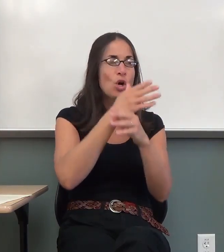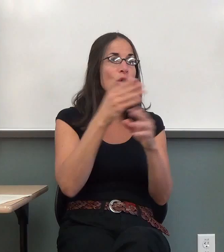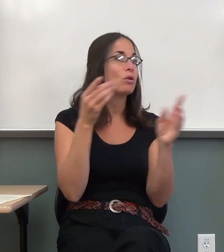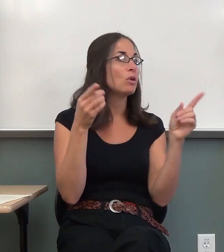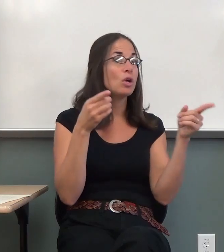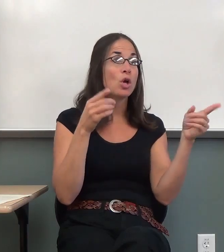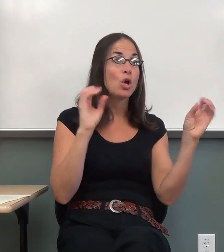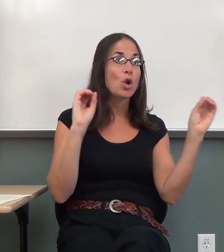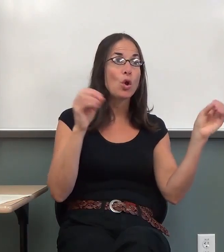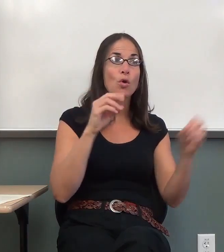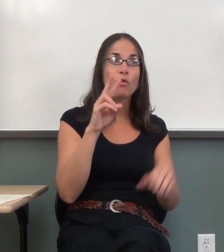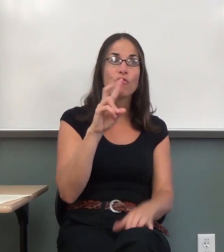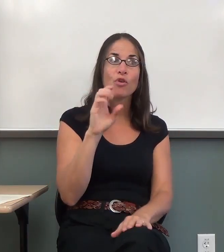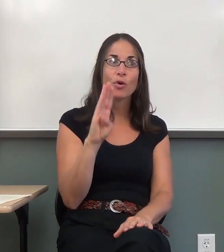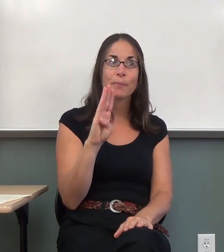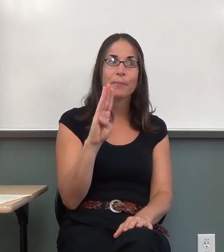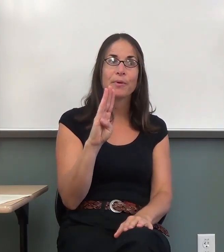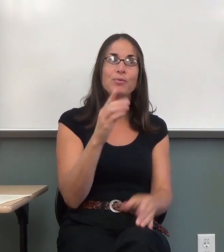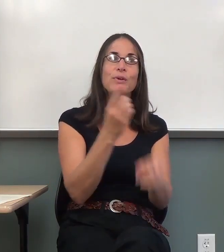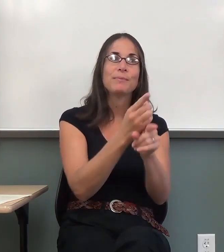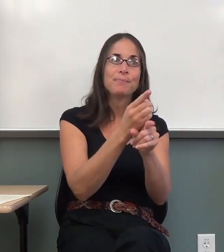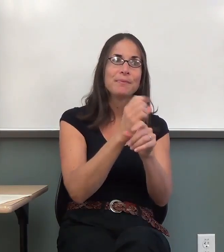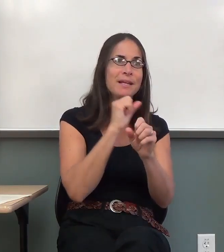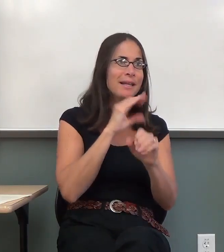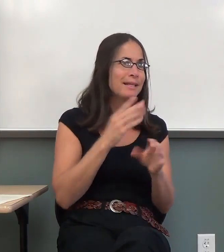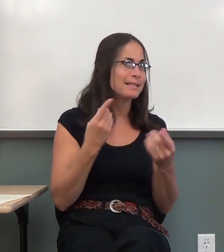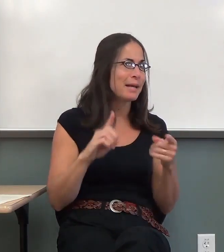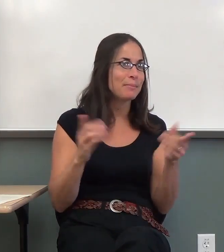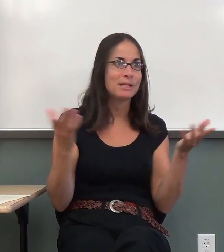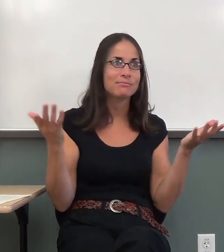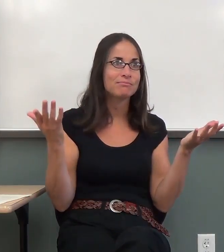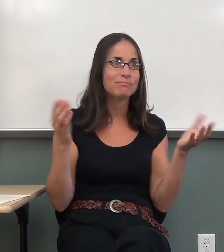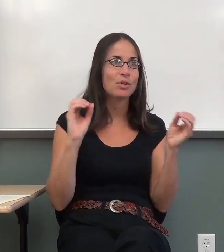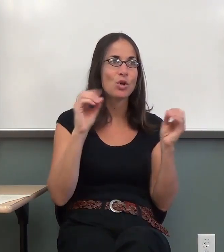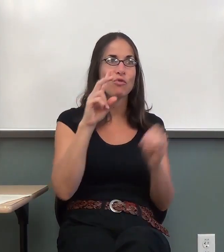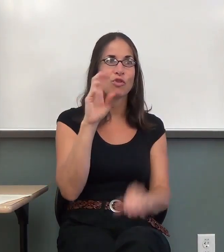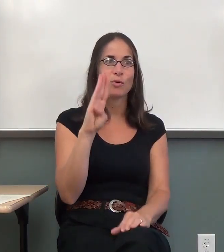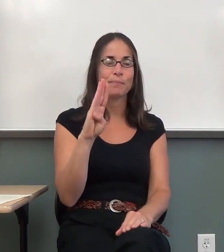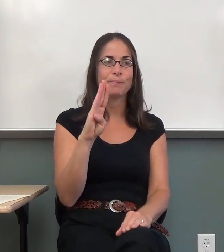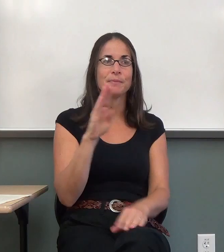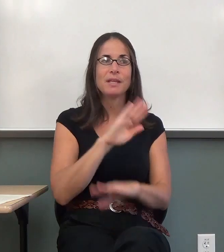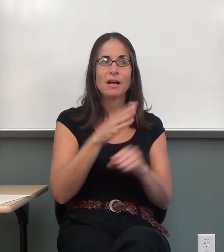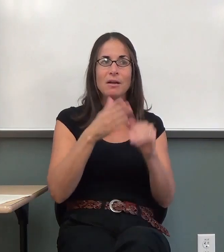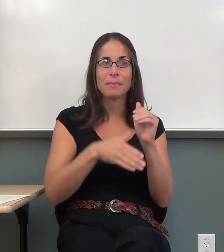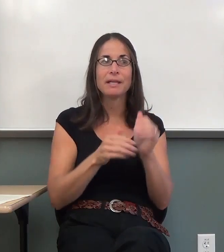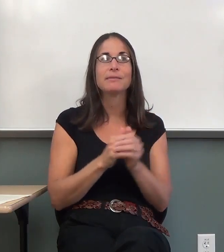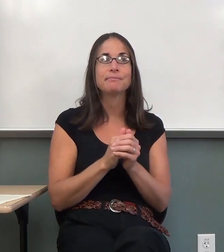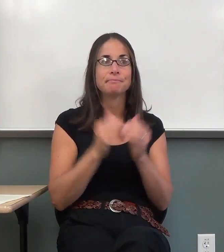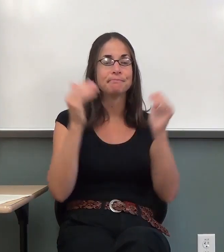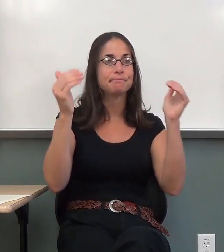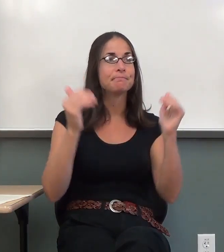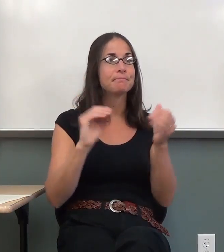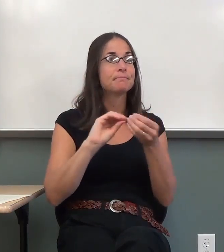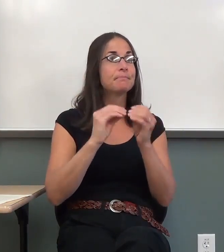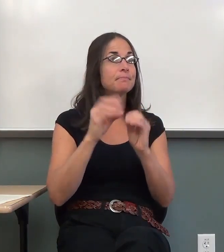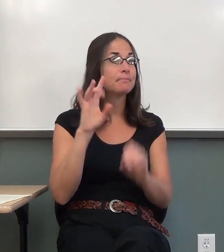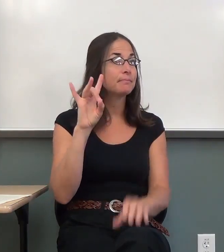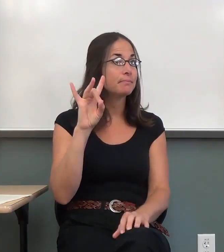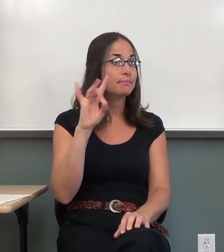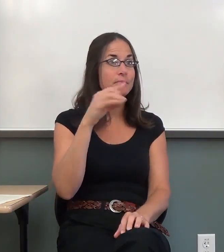There's no action. Nothing's happening, right? Nothing's happening. Good. Okay, how about number 8? Somebody please. Can we just go around the room and make it easier for me